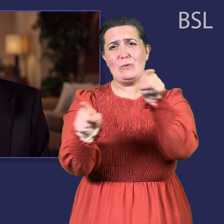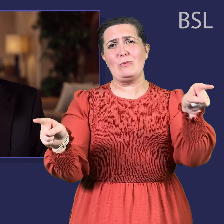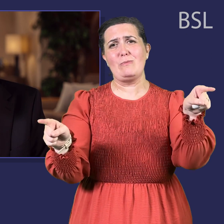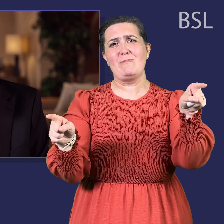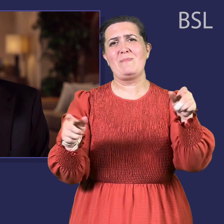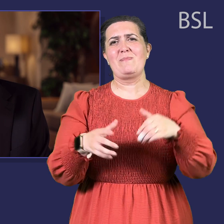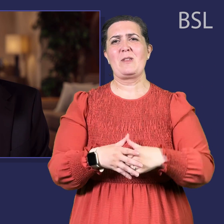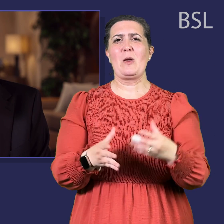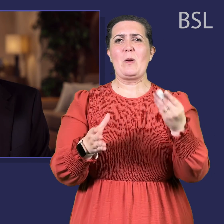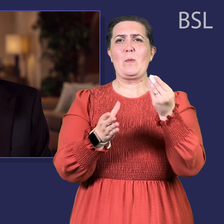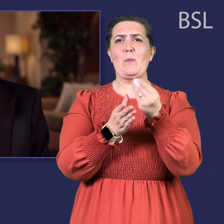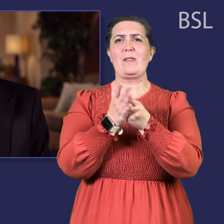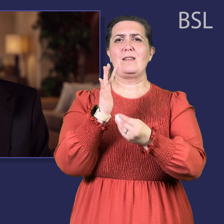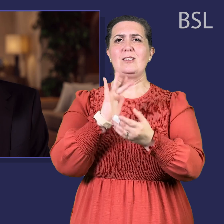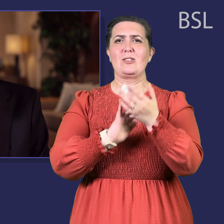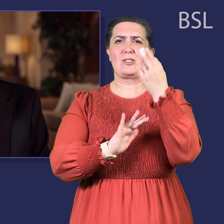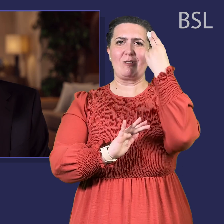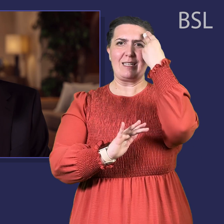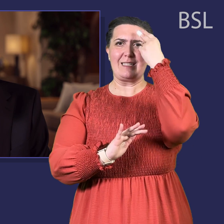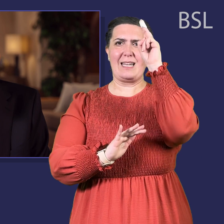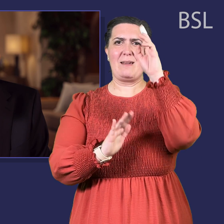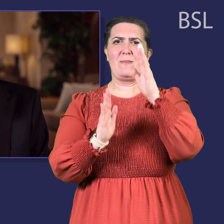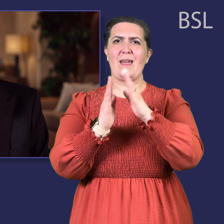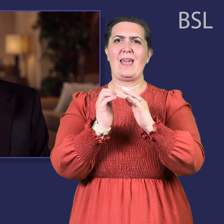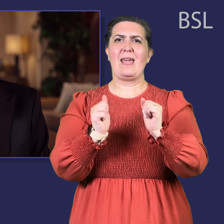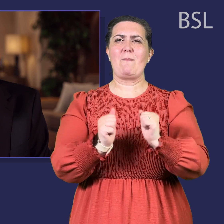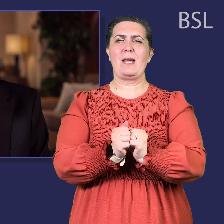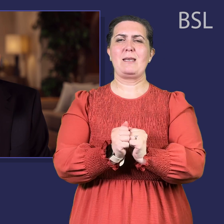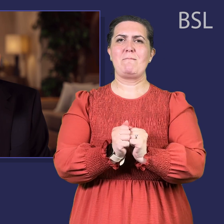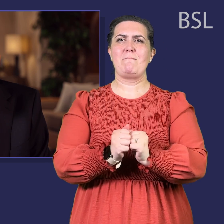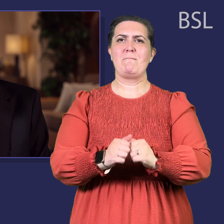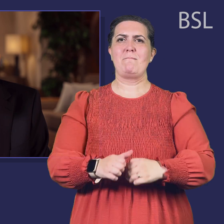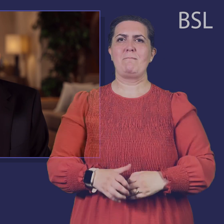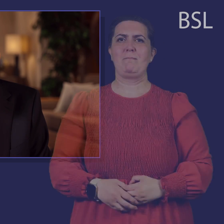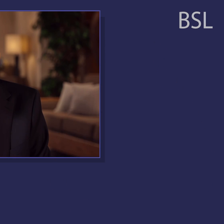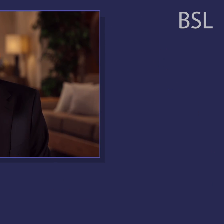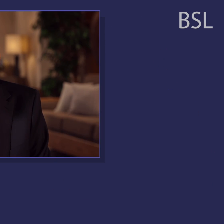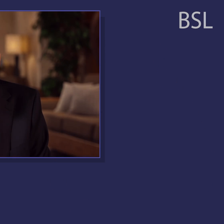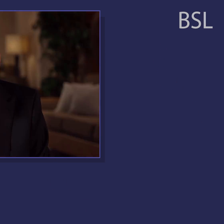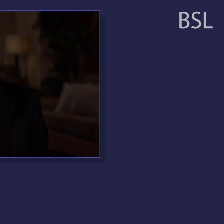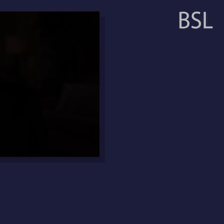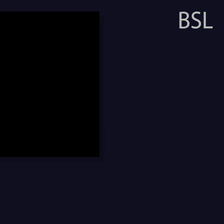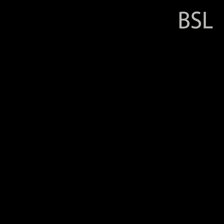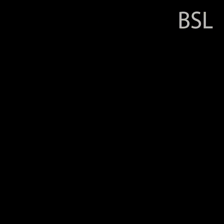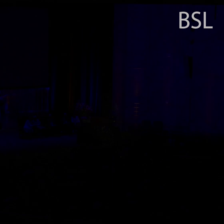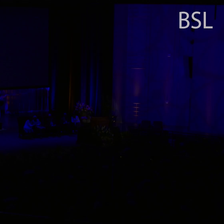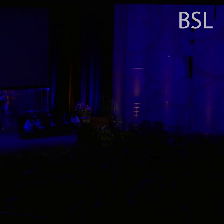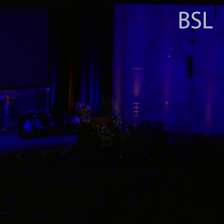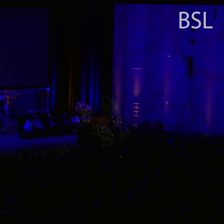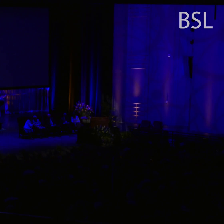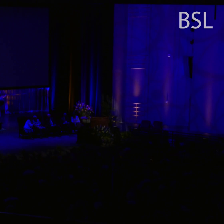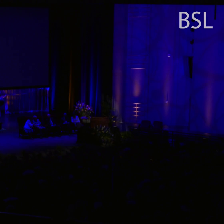you. In the sacred name of Jesus Christ, amen.